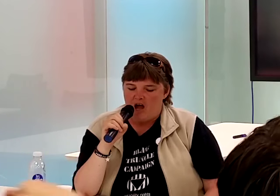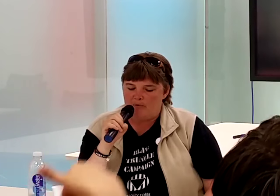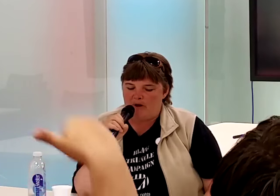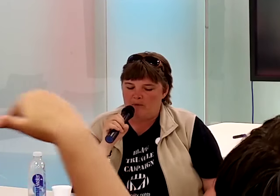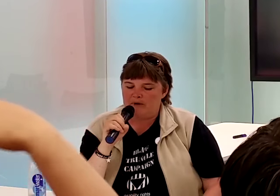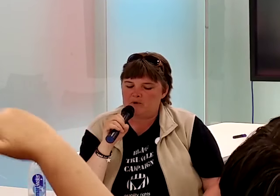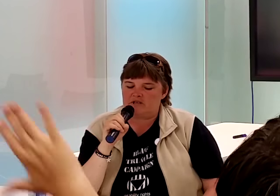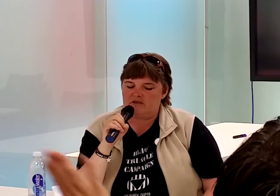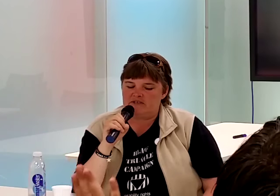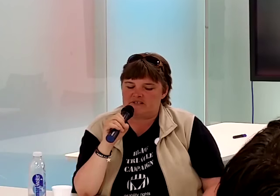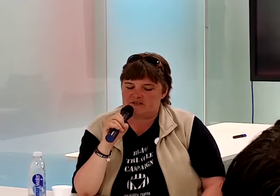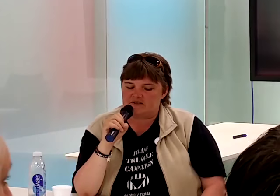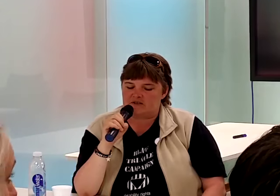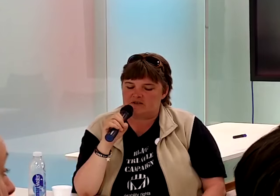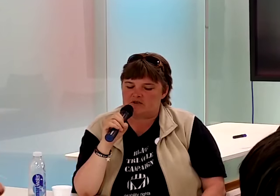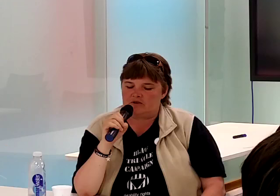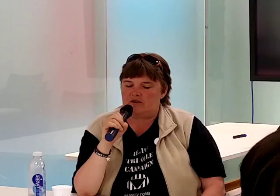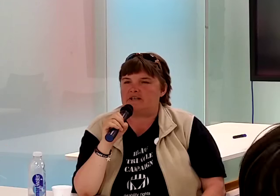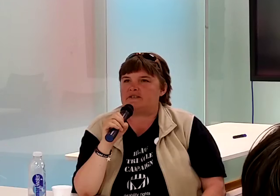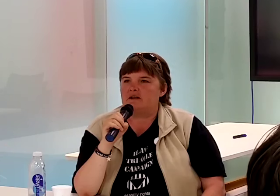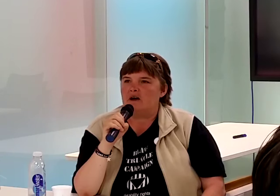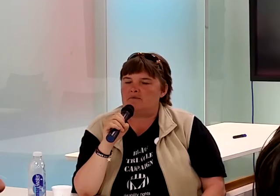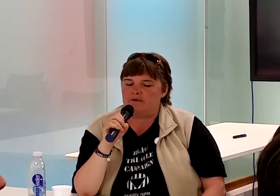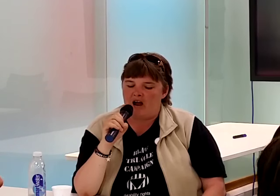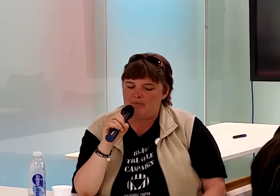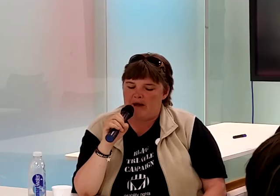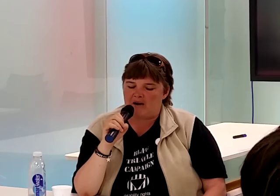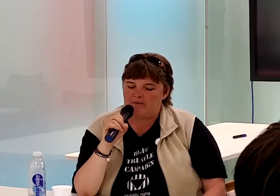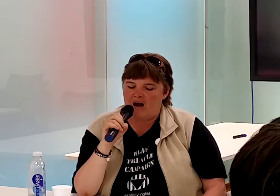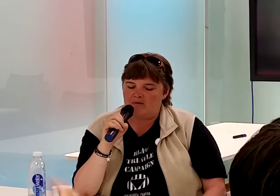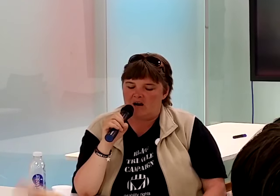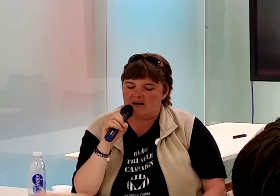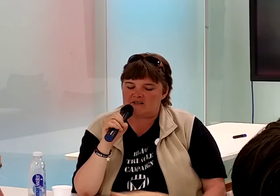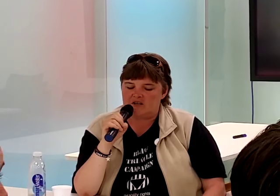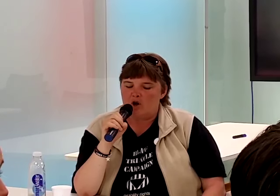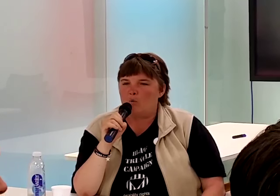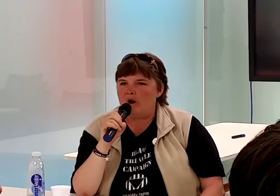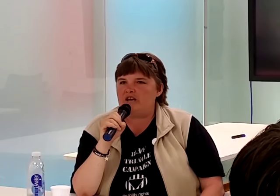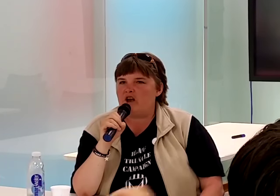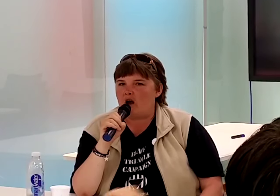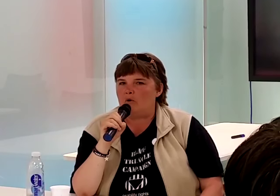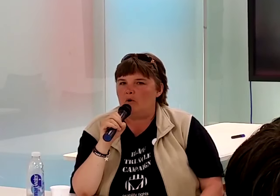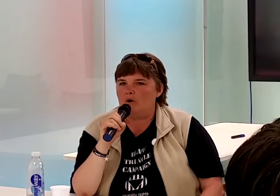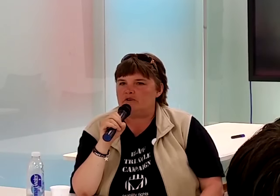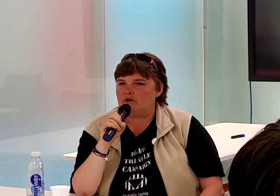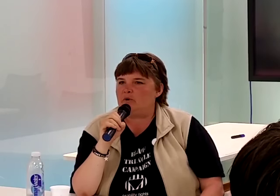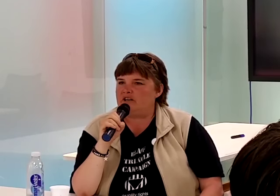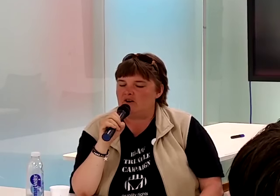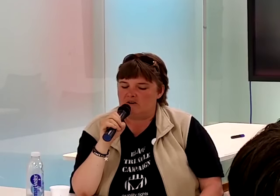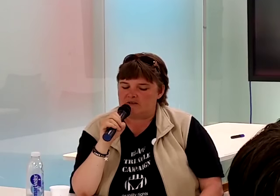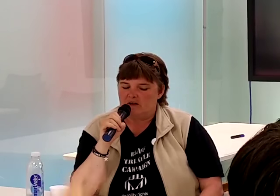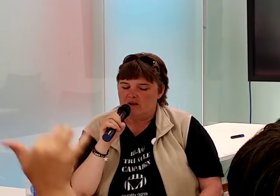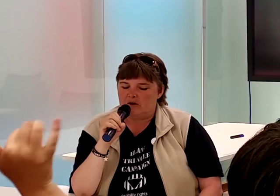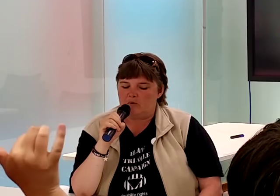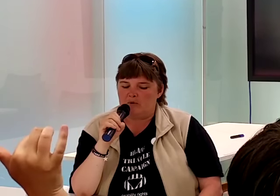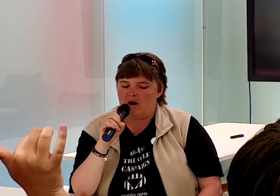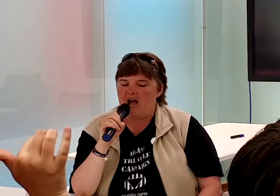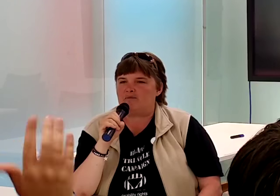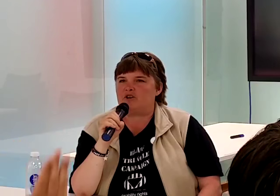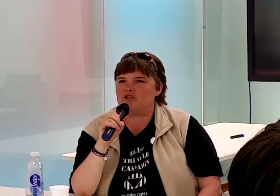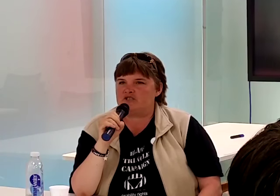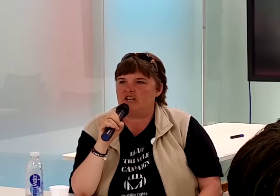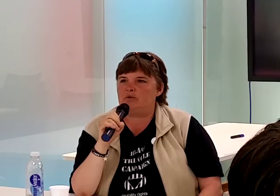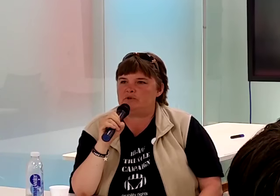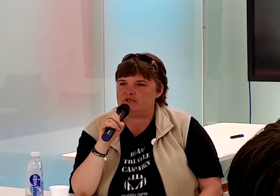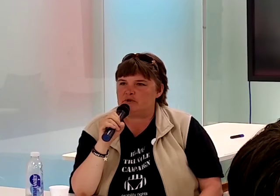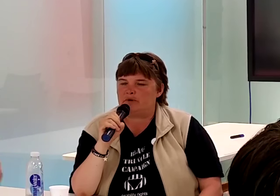enough. And by building the resistance to the Tories and fighting back for our rights, we know, do we not, that we